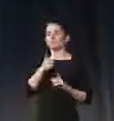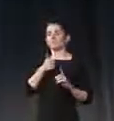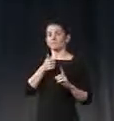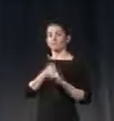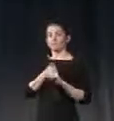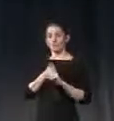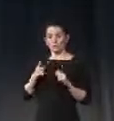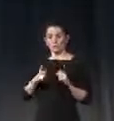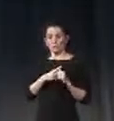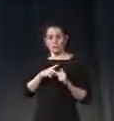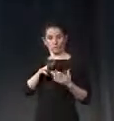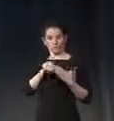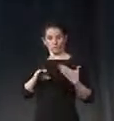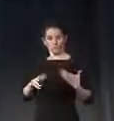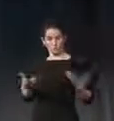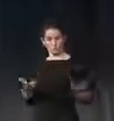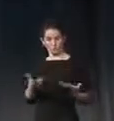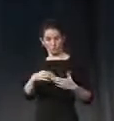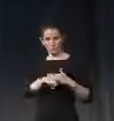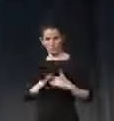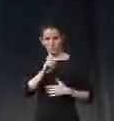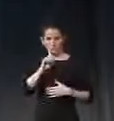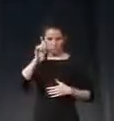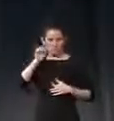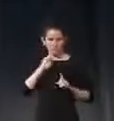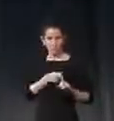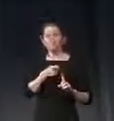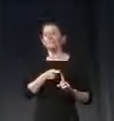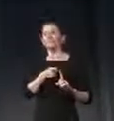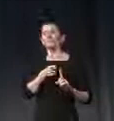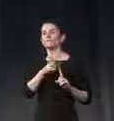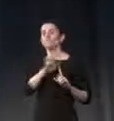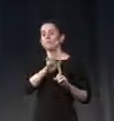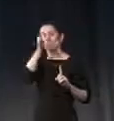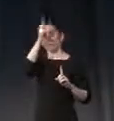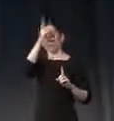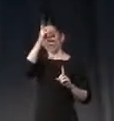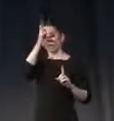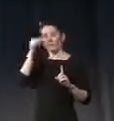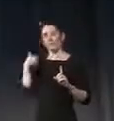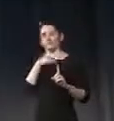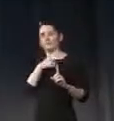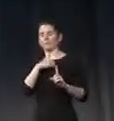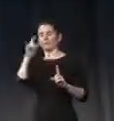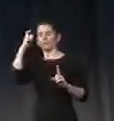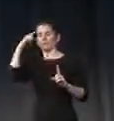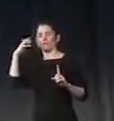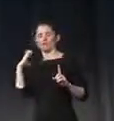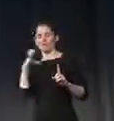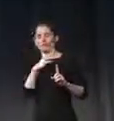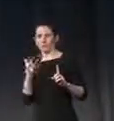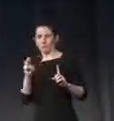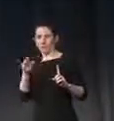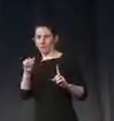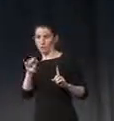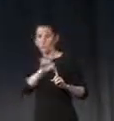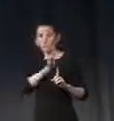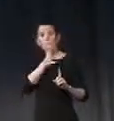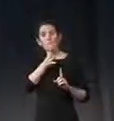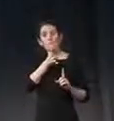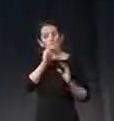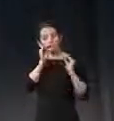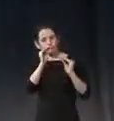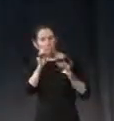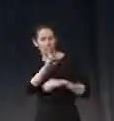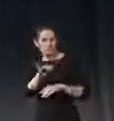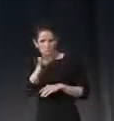deaf. Her father, Lewis Dudley, was a member of the Governor's Council of Massachusetts. Her mother had taught her the manual alphabet and how to